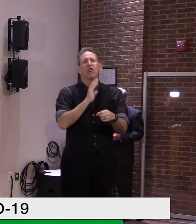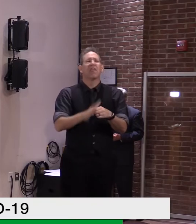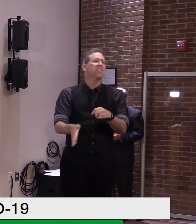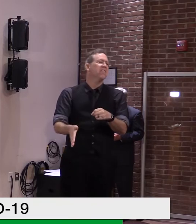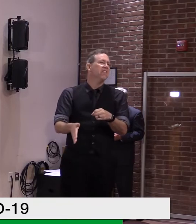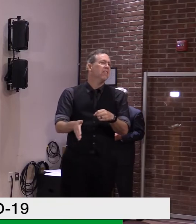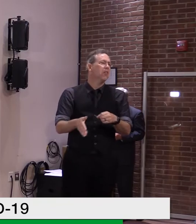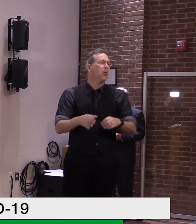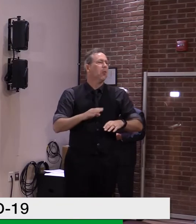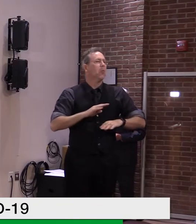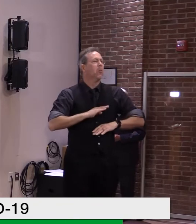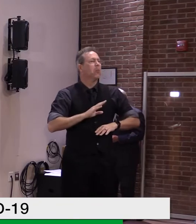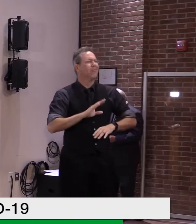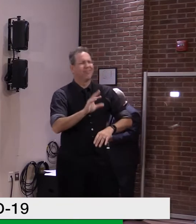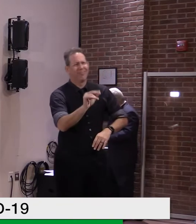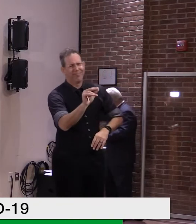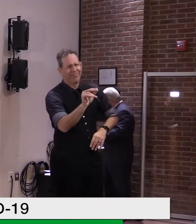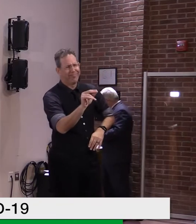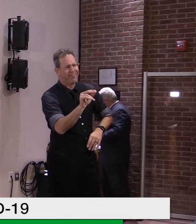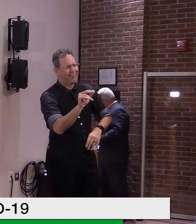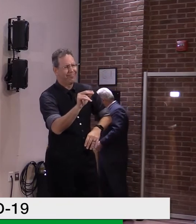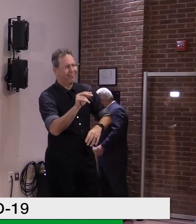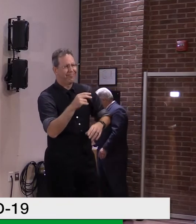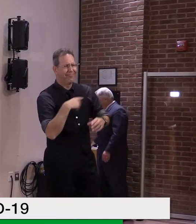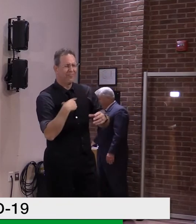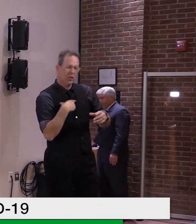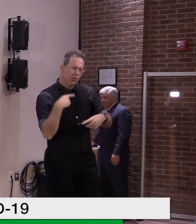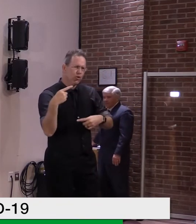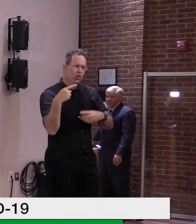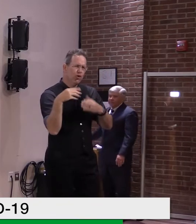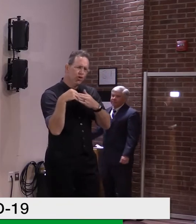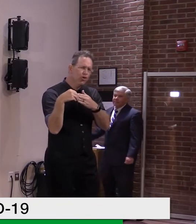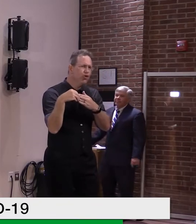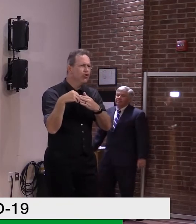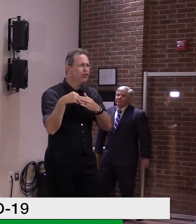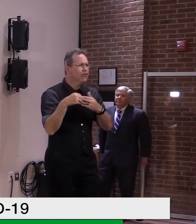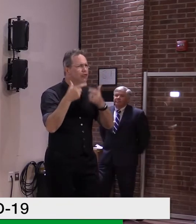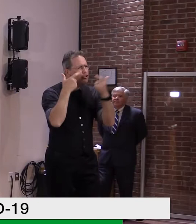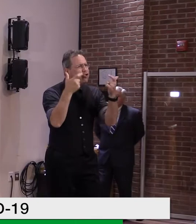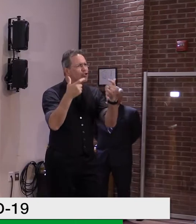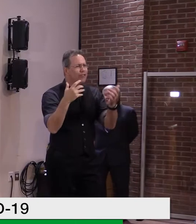great. And I think that we have a lot to be proud of in that respect.